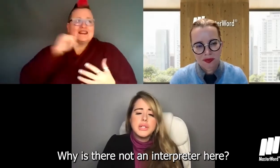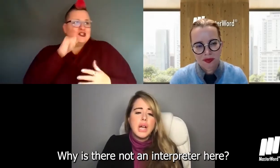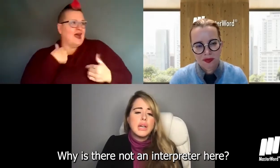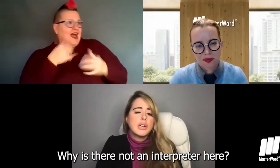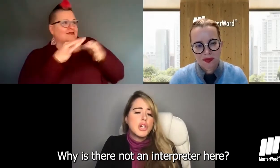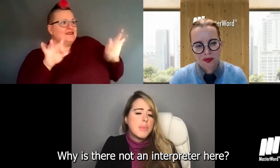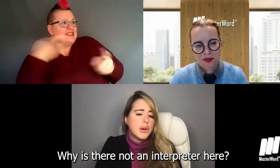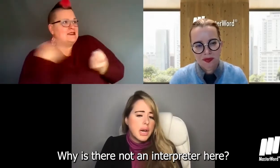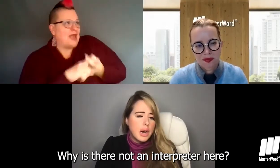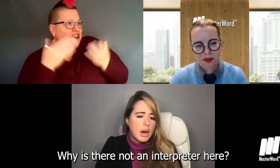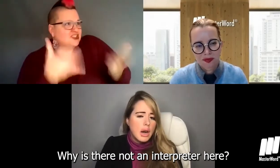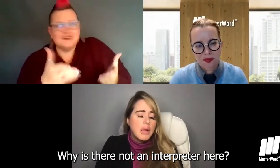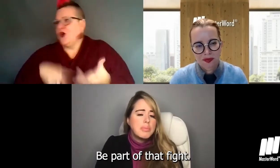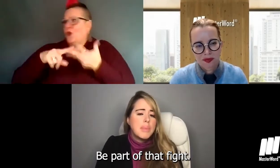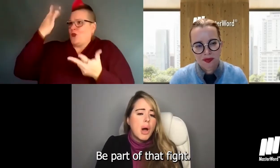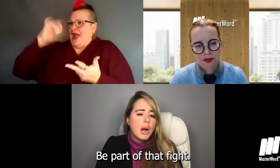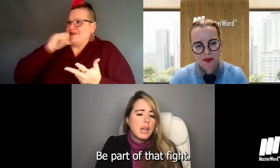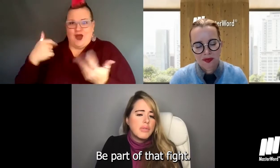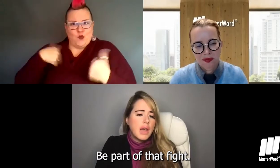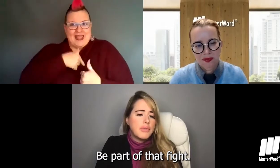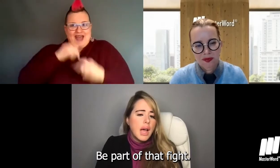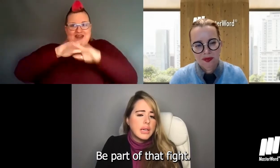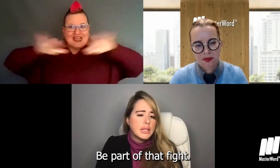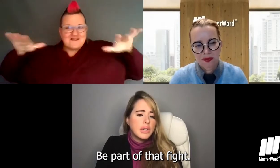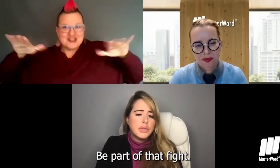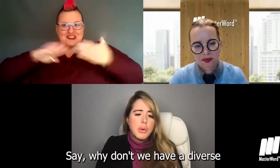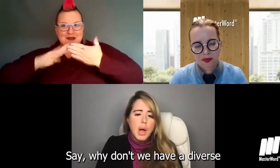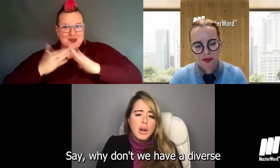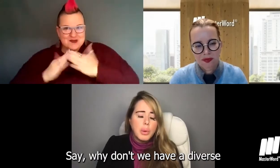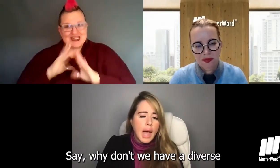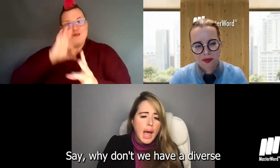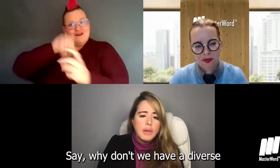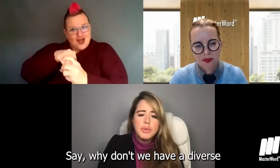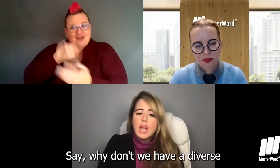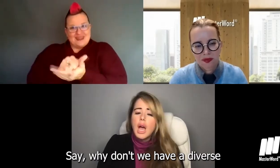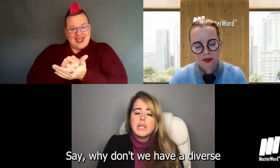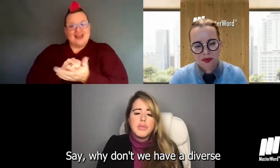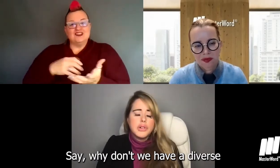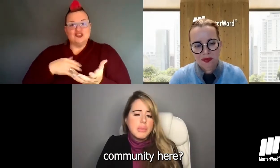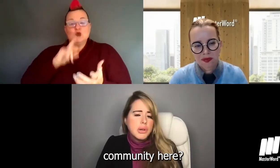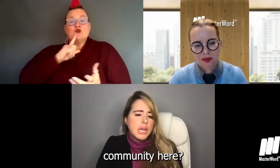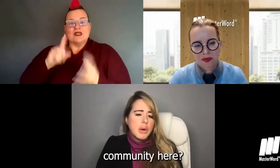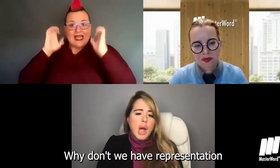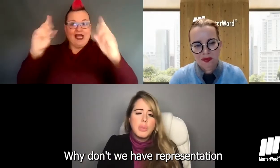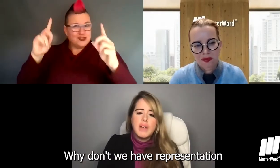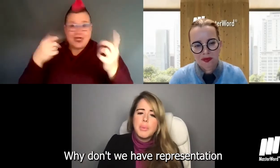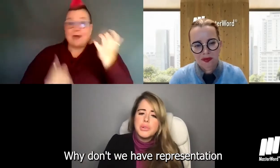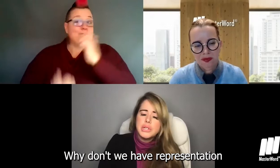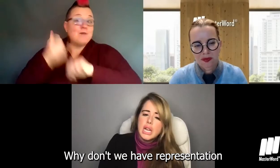there not an interpreter here be part of that fight, you know, say, why don't we have a diverse community here. Why don't we have representation